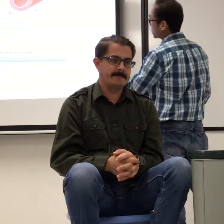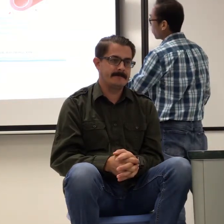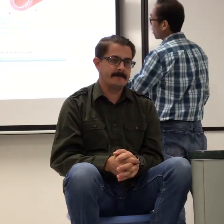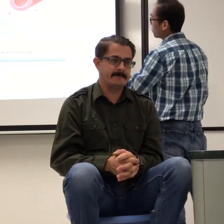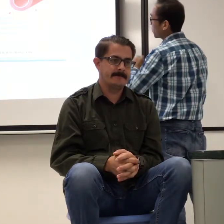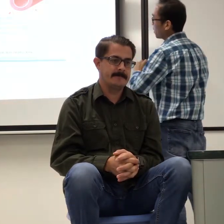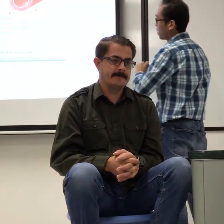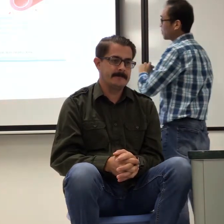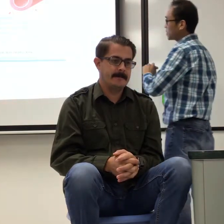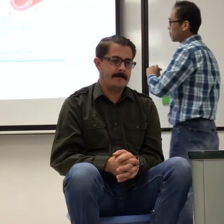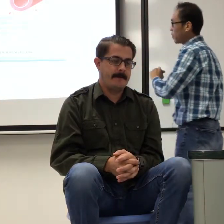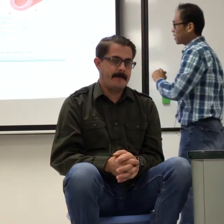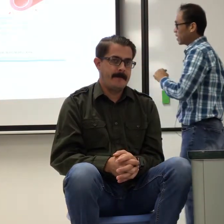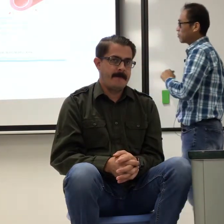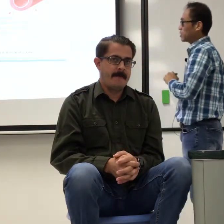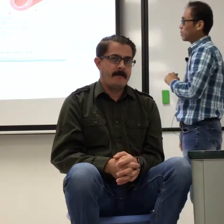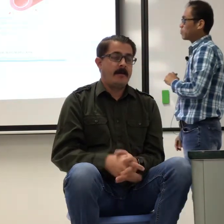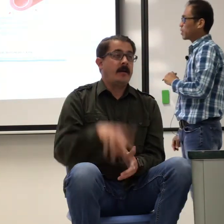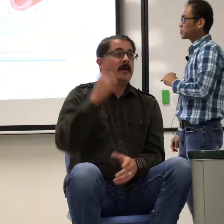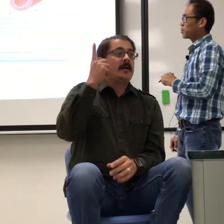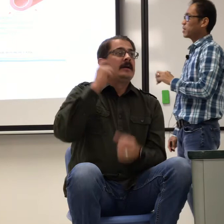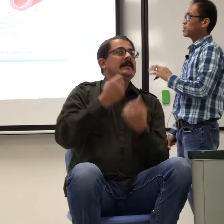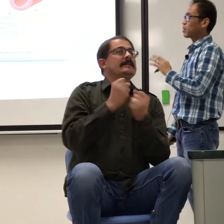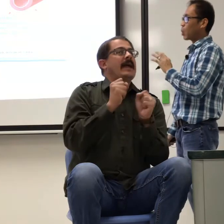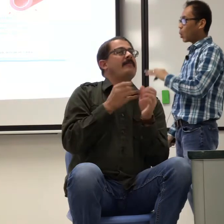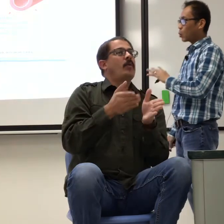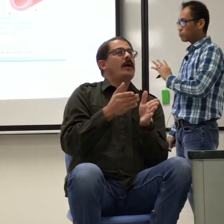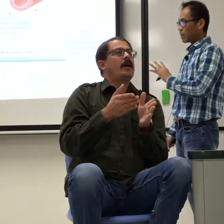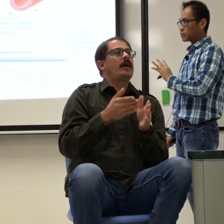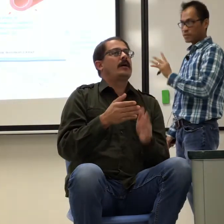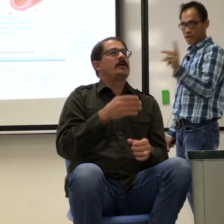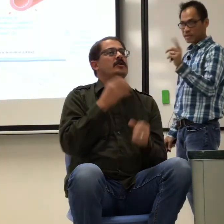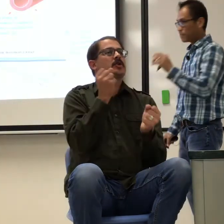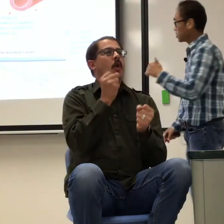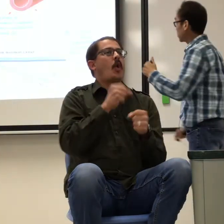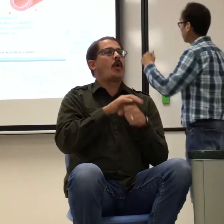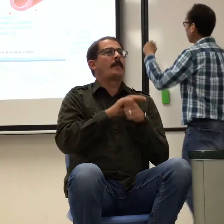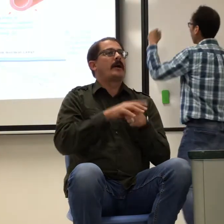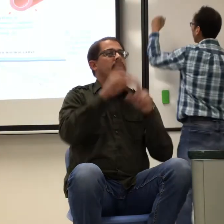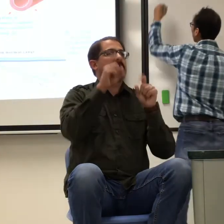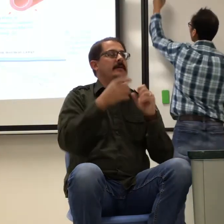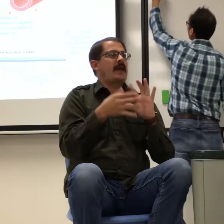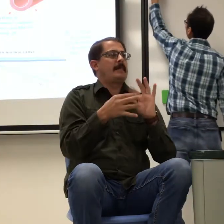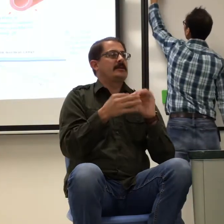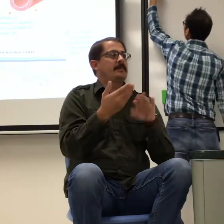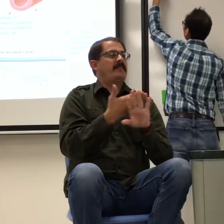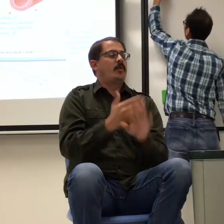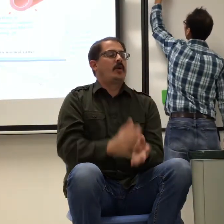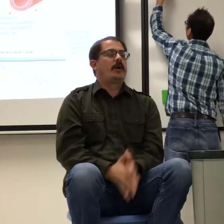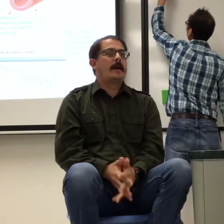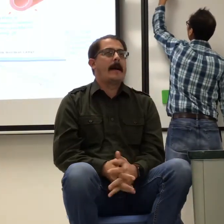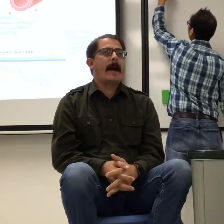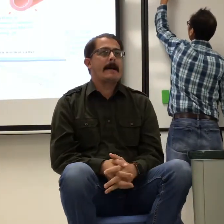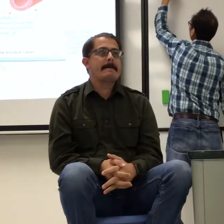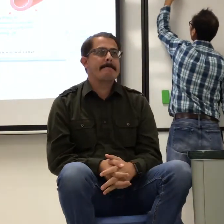So in this one, the safe way to increase blood pressure is the cold pressor test. I mentioned it before.